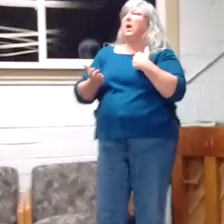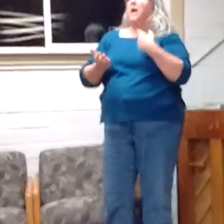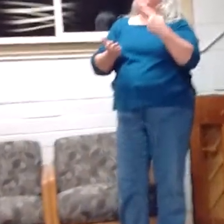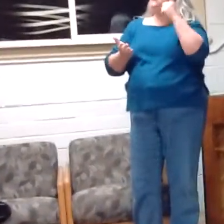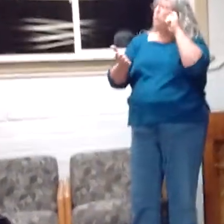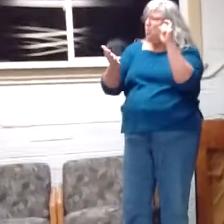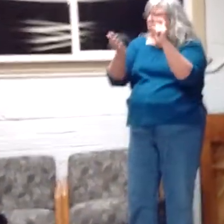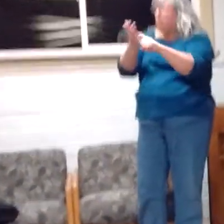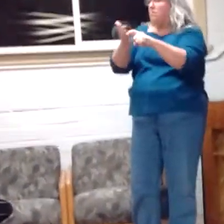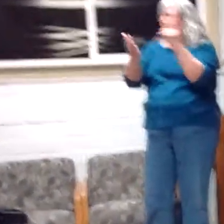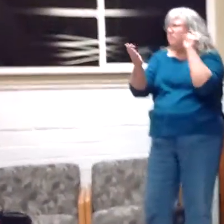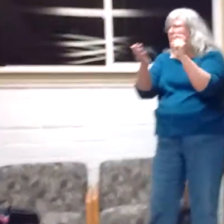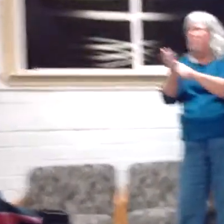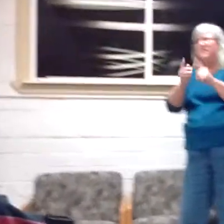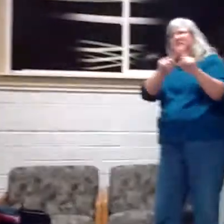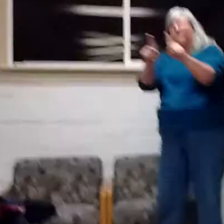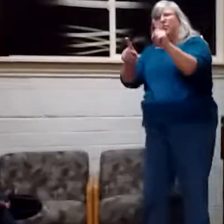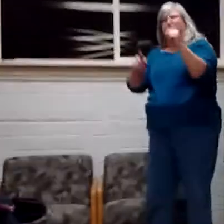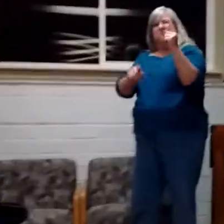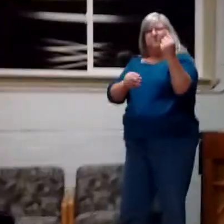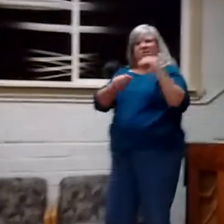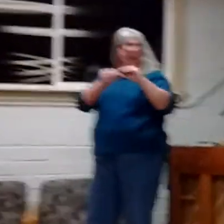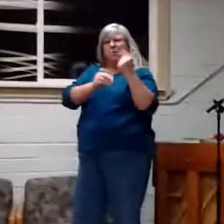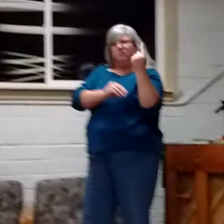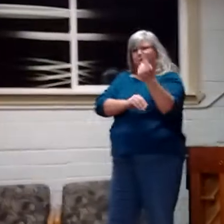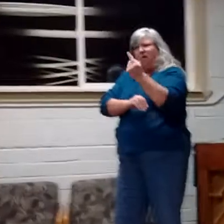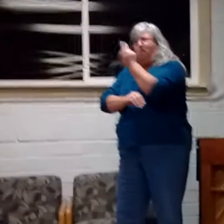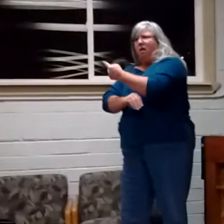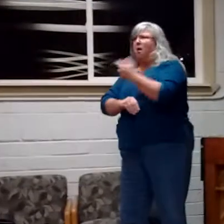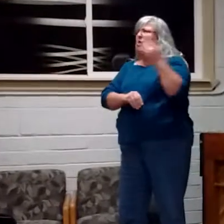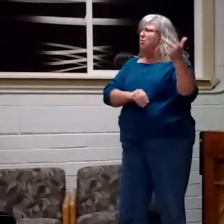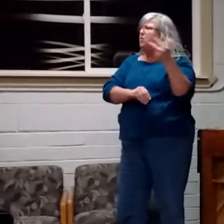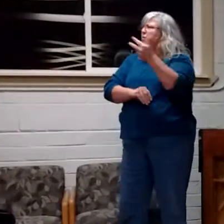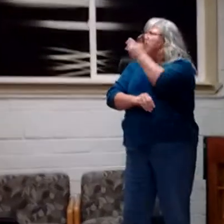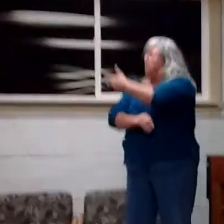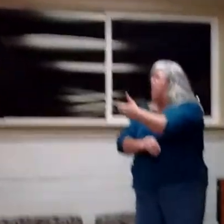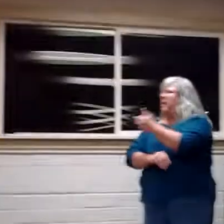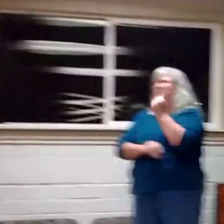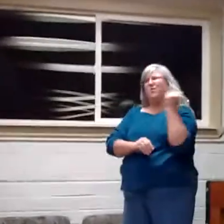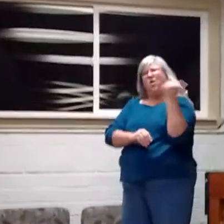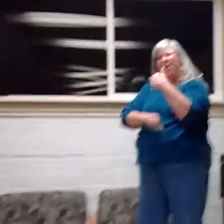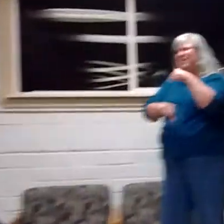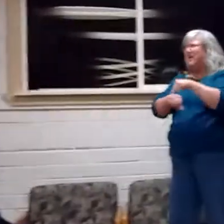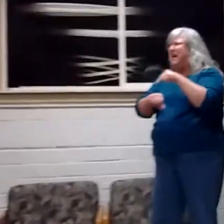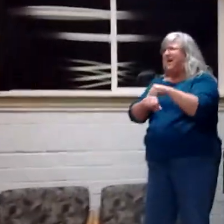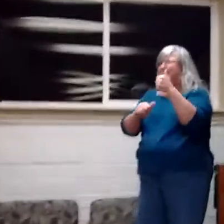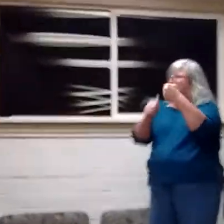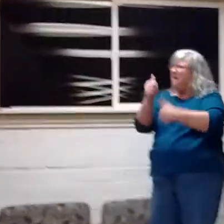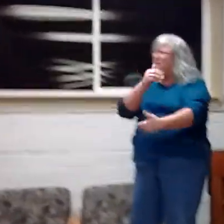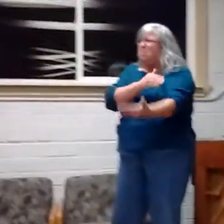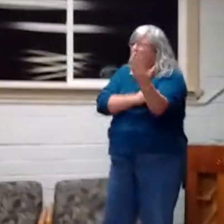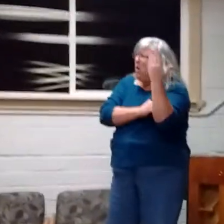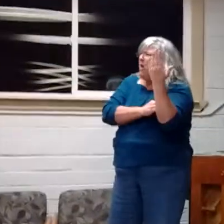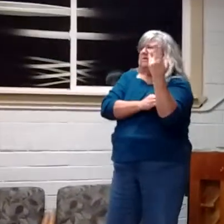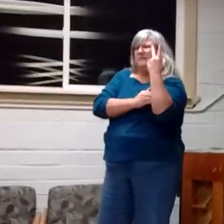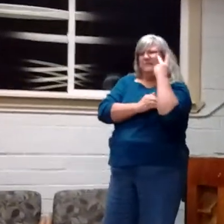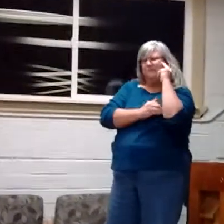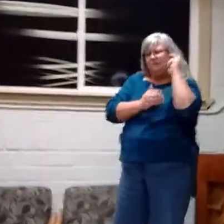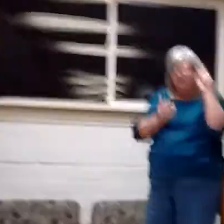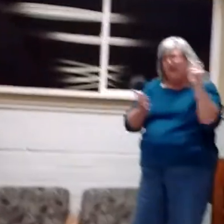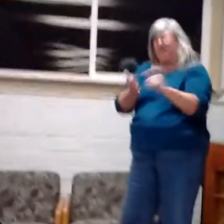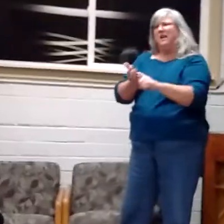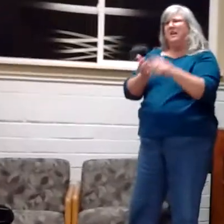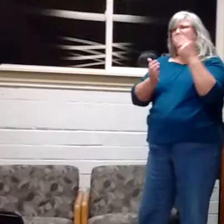it started happening to me to where I was seeing 333 all the time, every morning, 333, I would